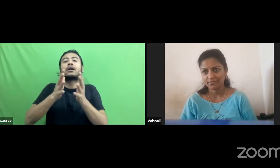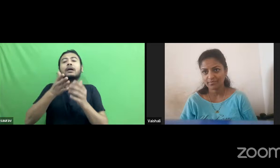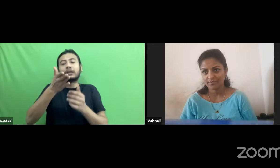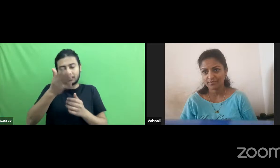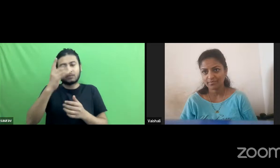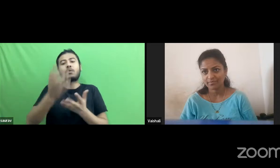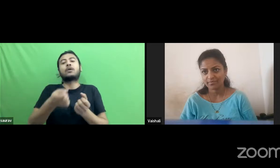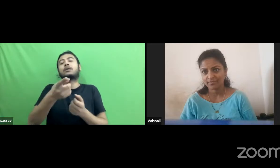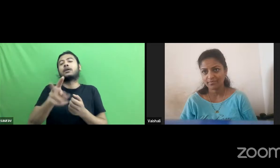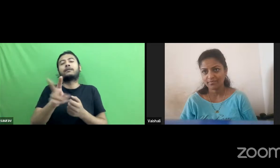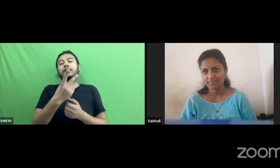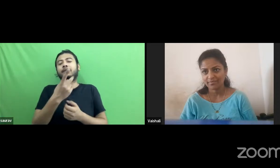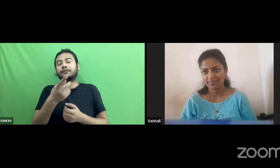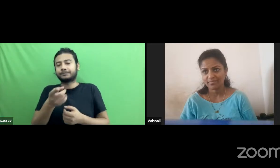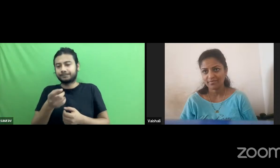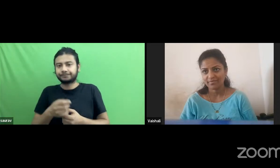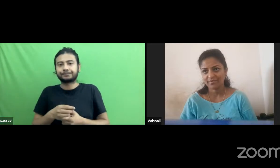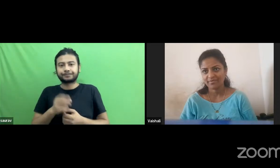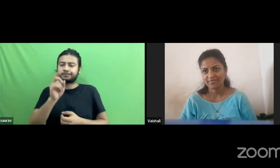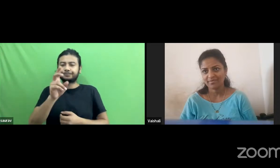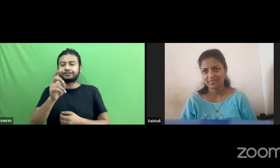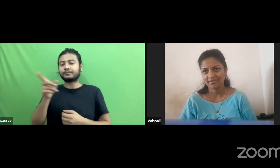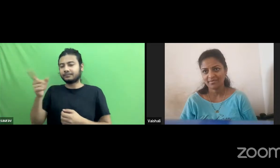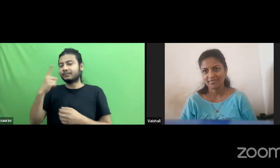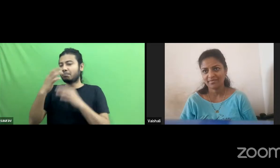Okay, next question. So I'll work on that.